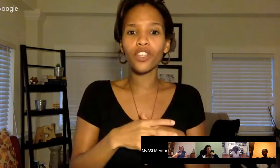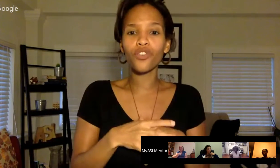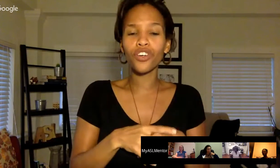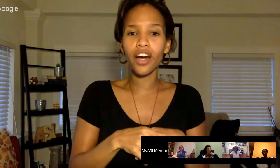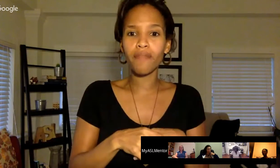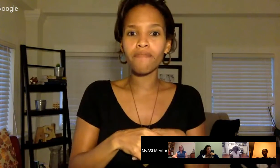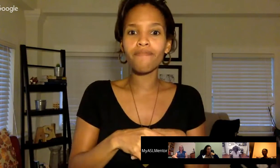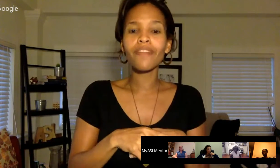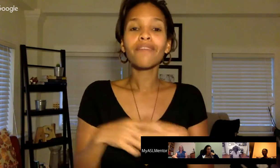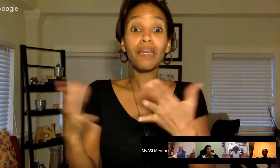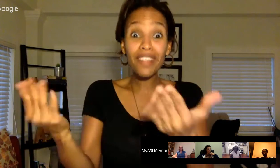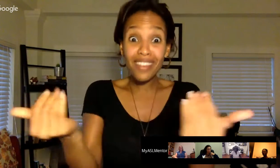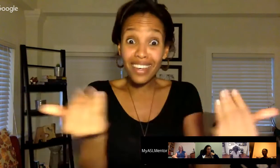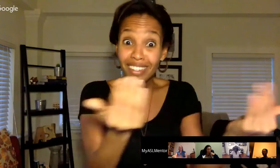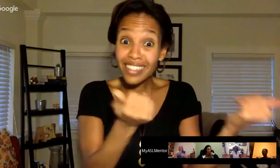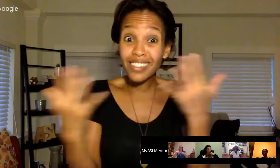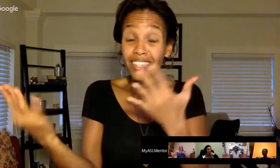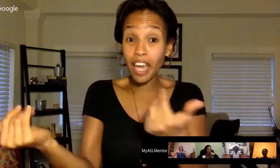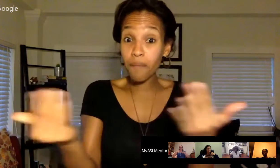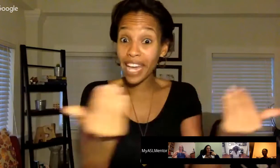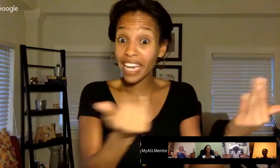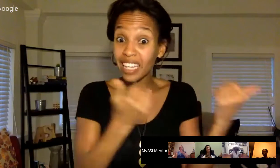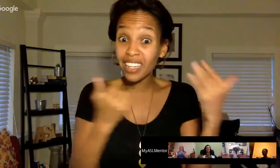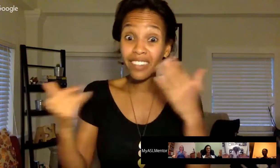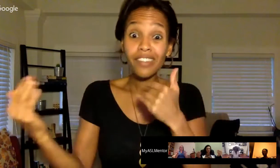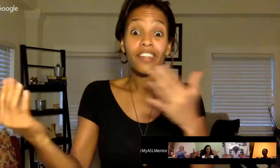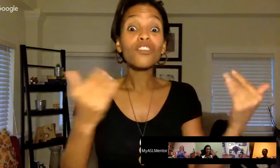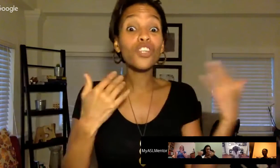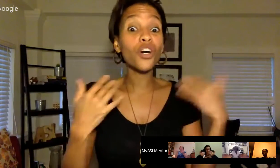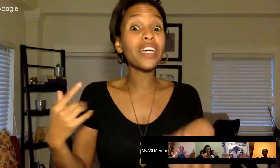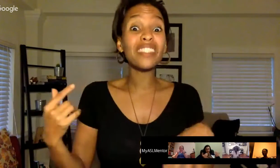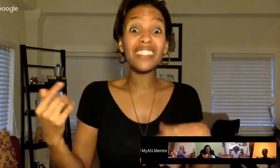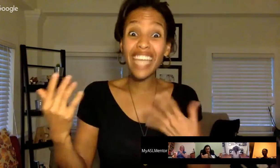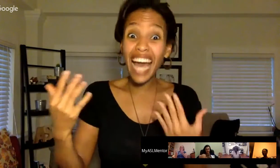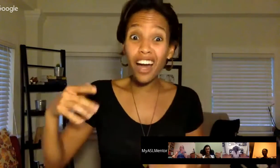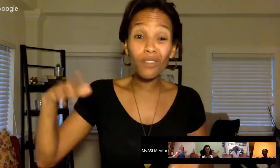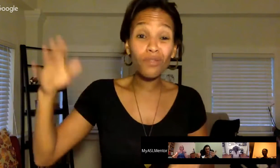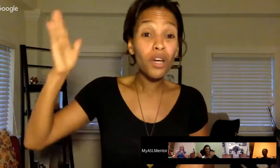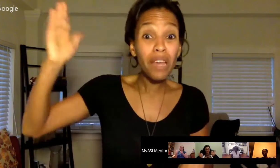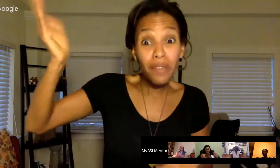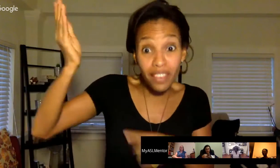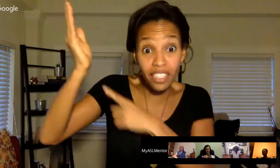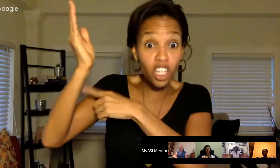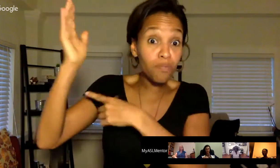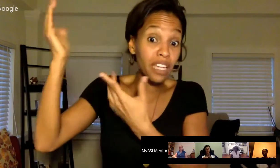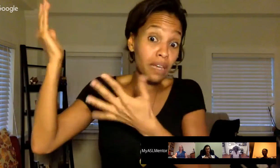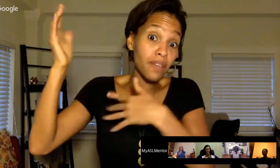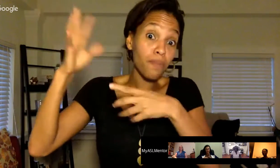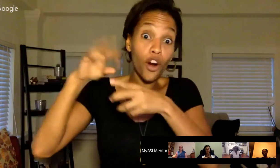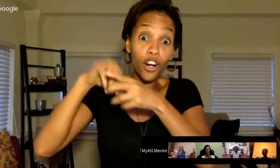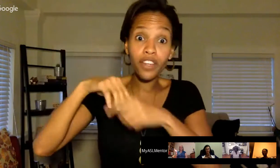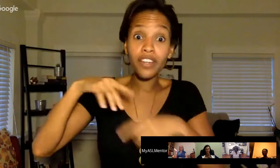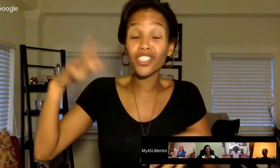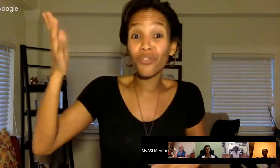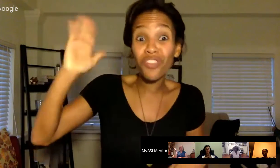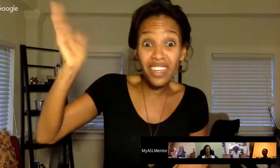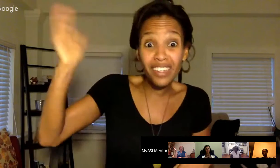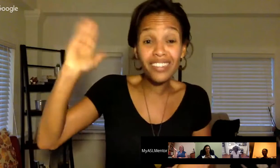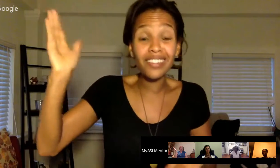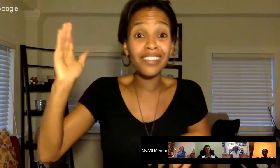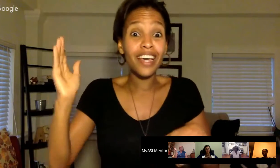way that you could maybe this campaigning. So he's in town. Maybe this could be maybe part of it.